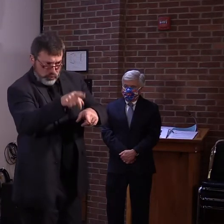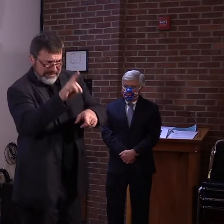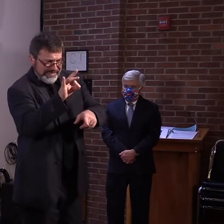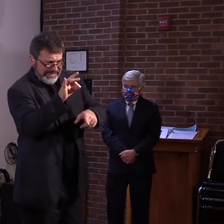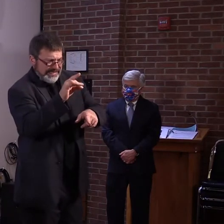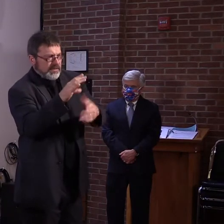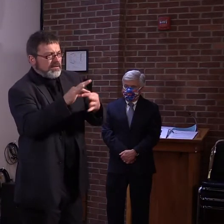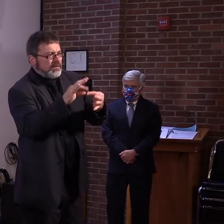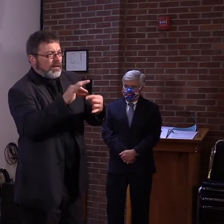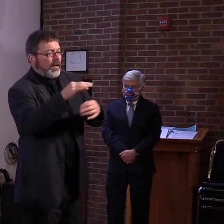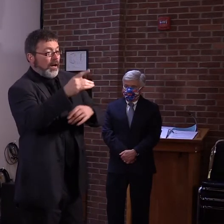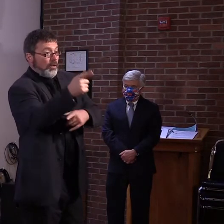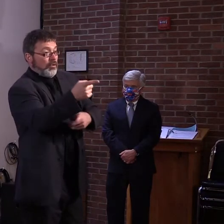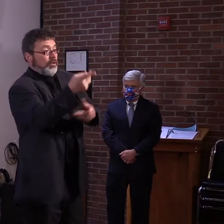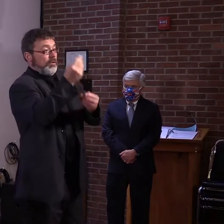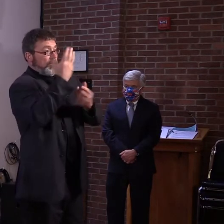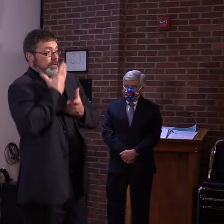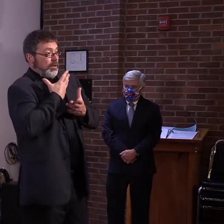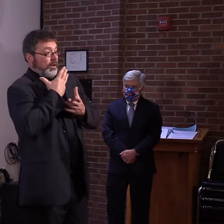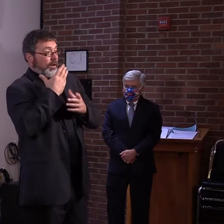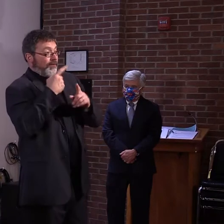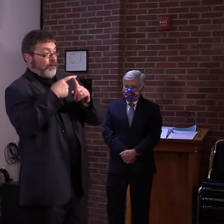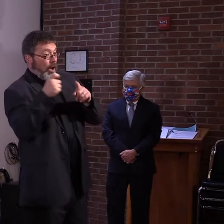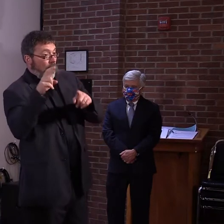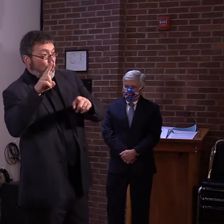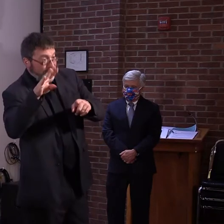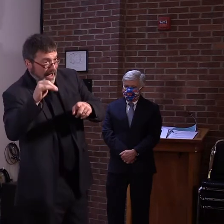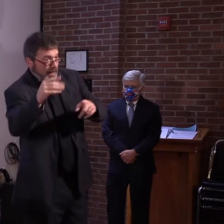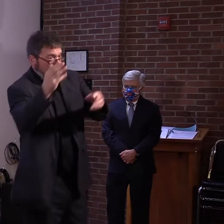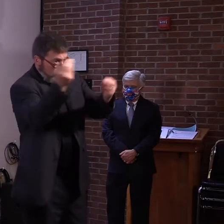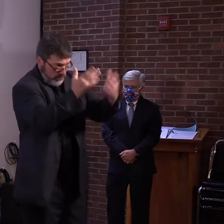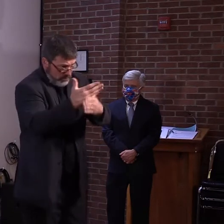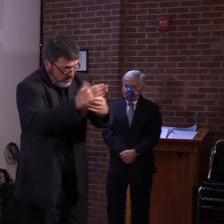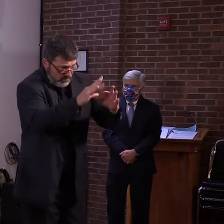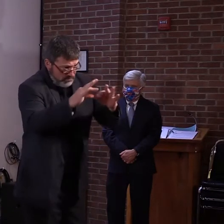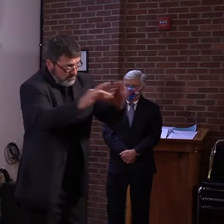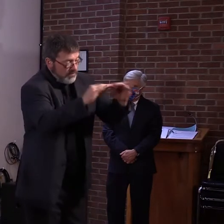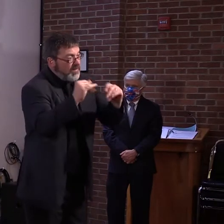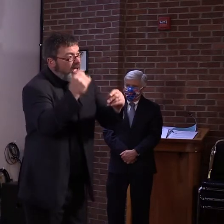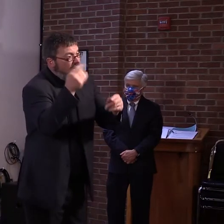the grapevine that there may be an outbreak? Is that what I heard? Yeah, he had heard from a